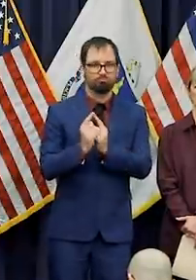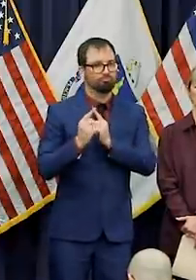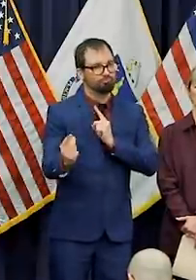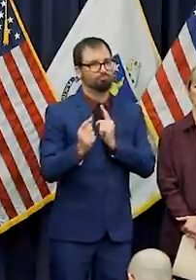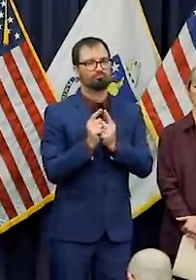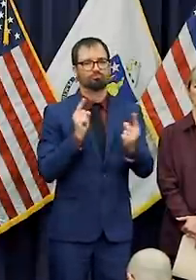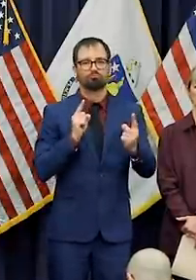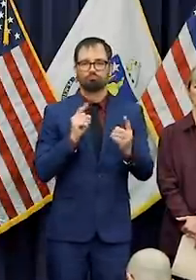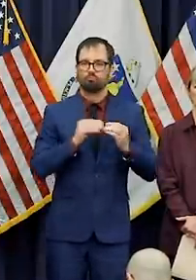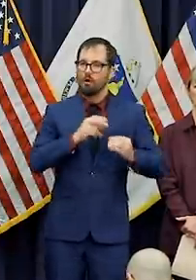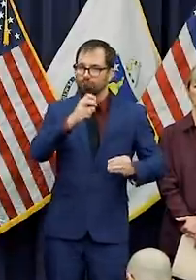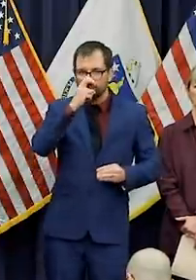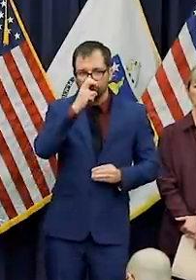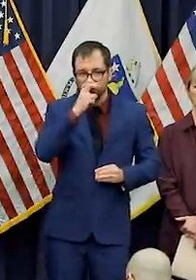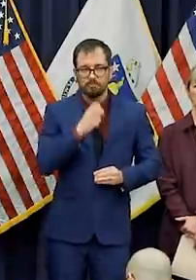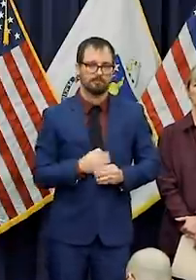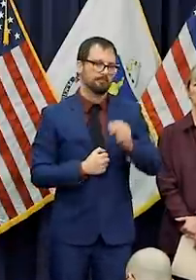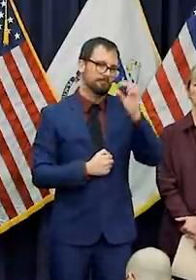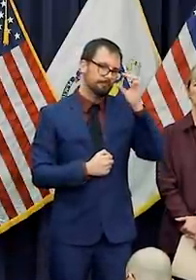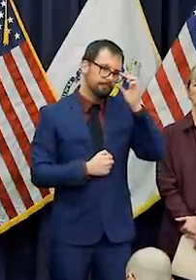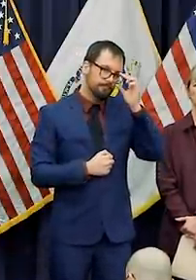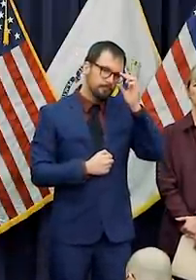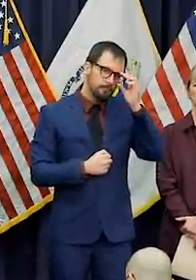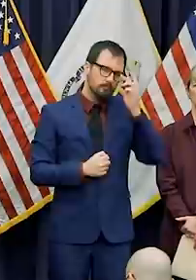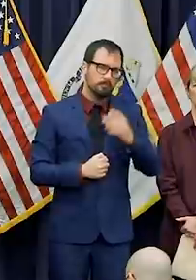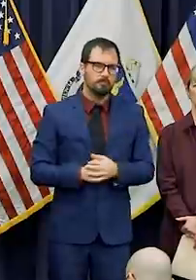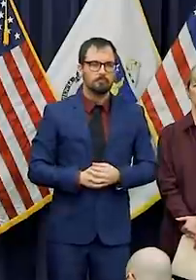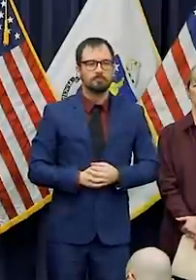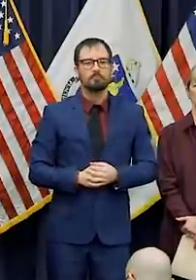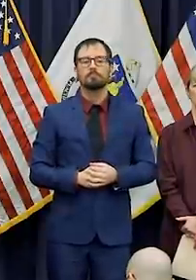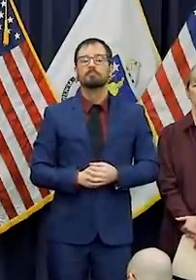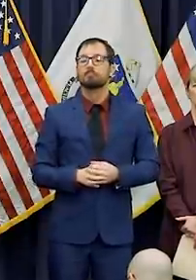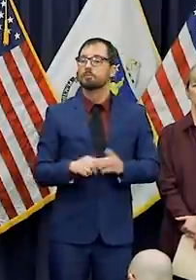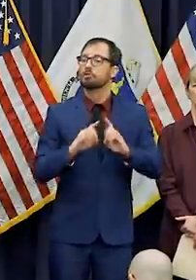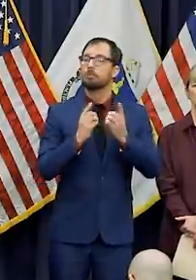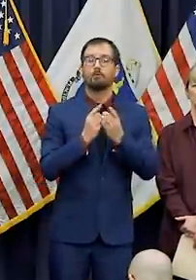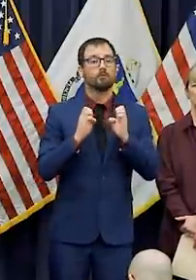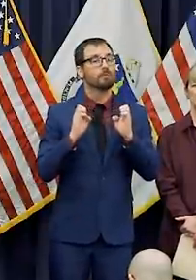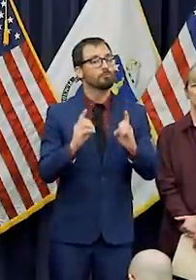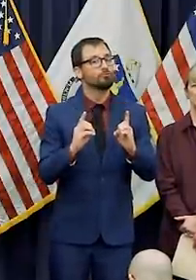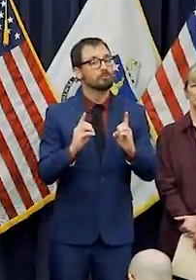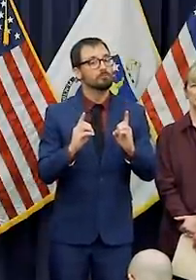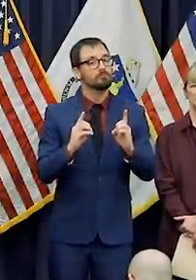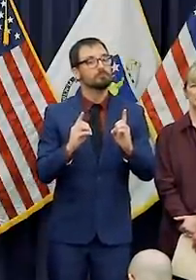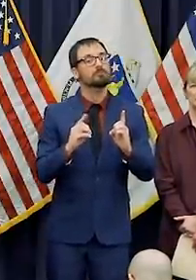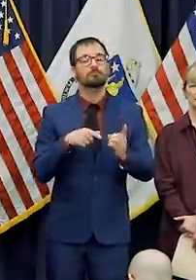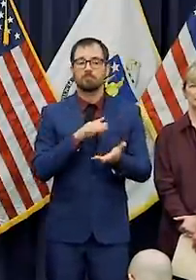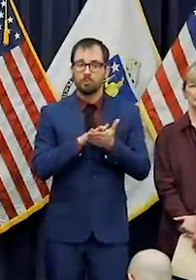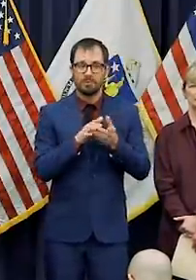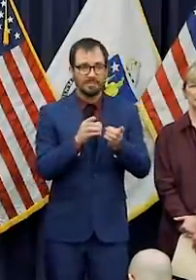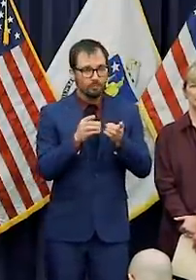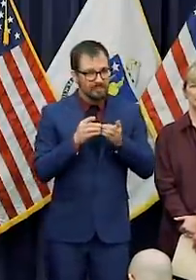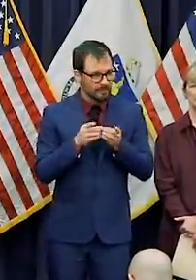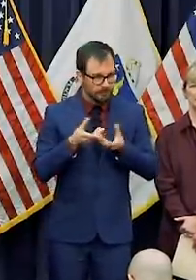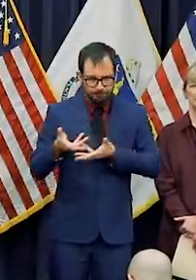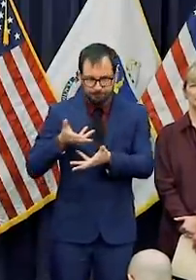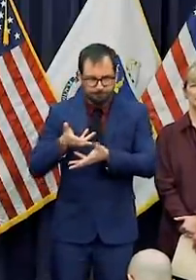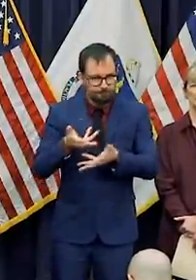in partnership with schools and districts to develop strategies to sustain learning and vital services throughout this